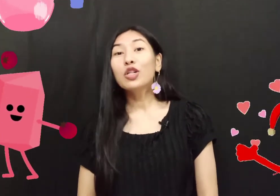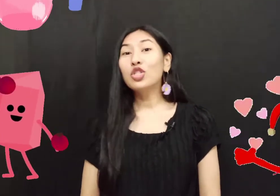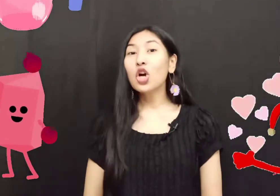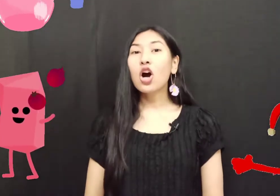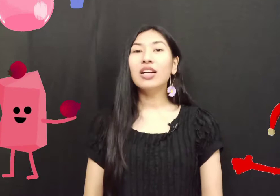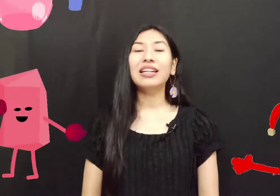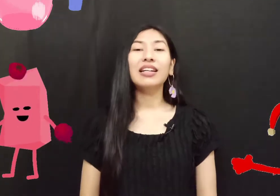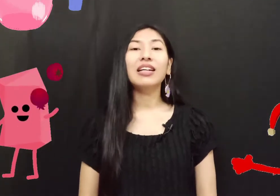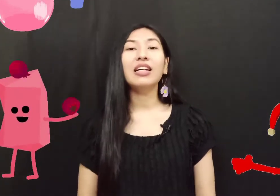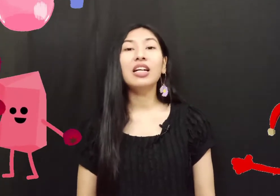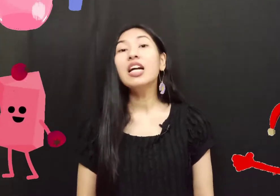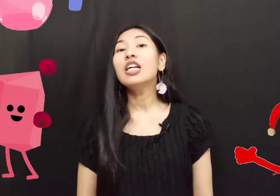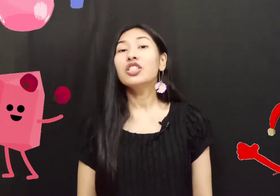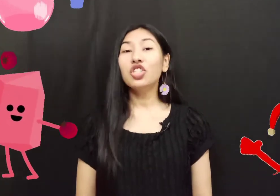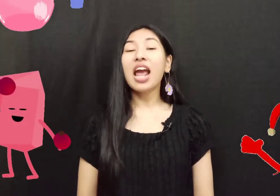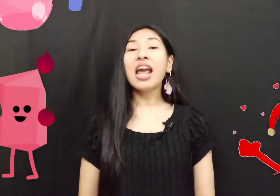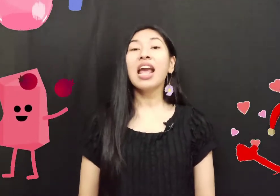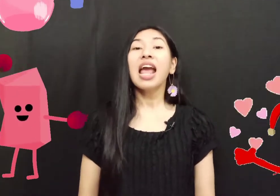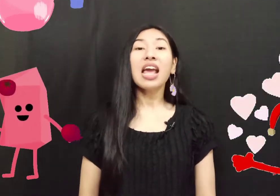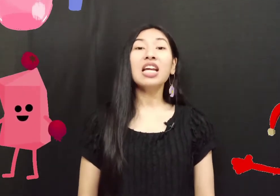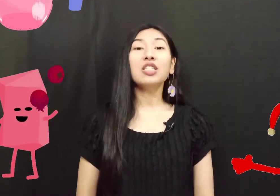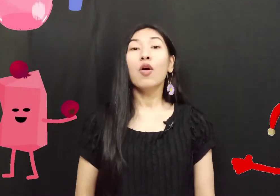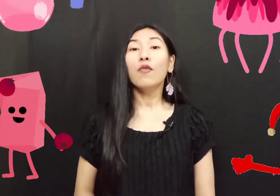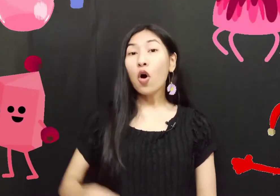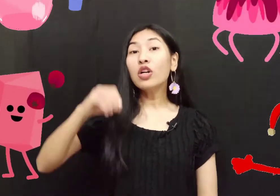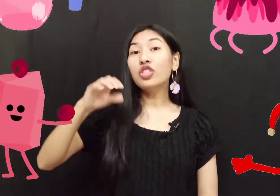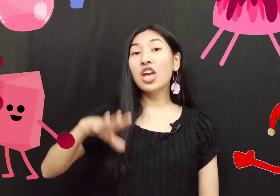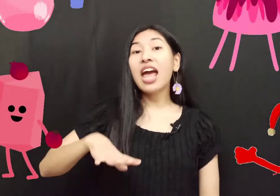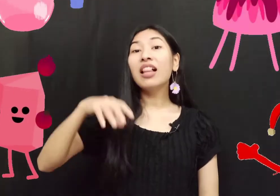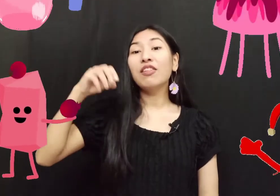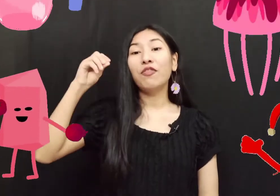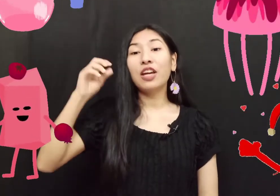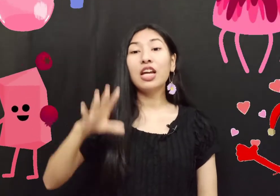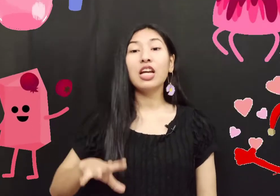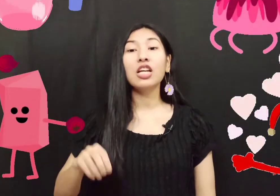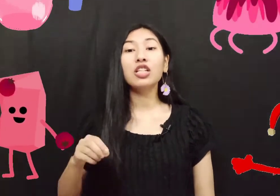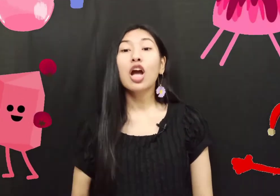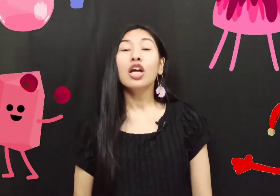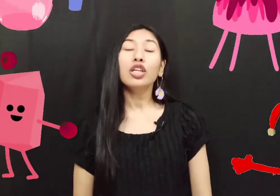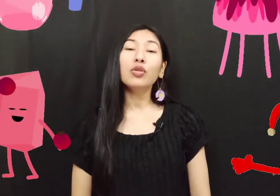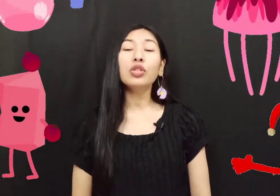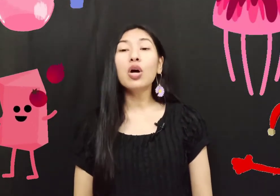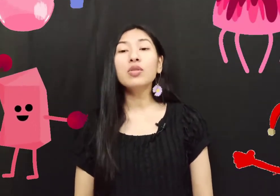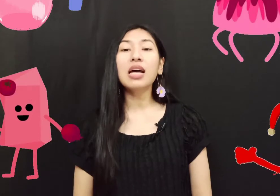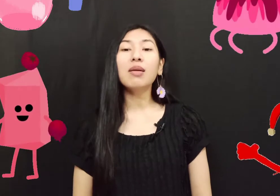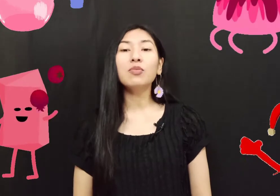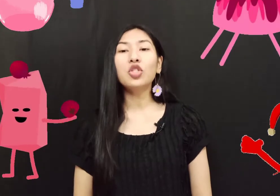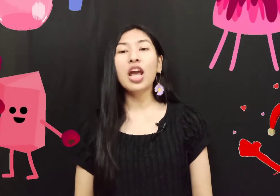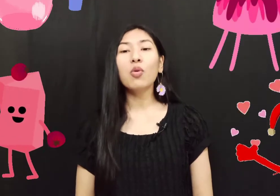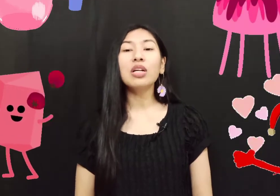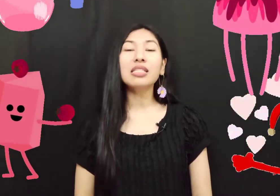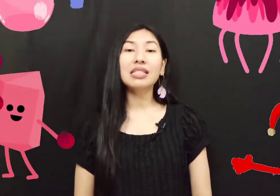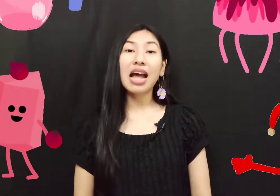for joker. J is for jellyfish. You know some J words